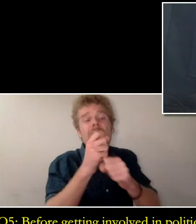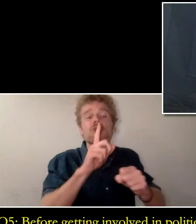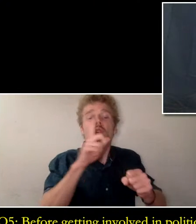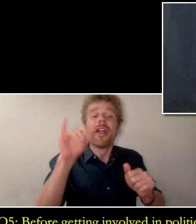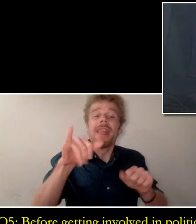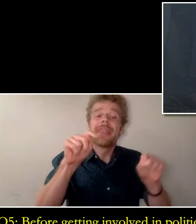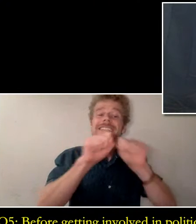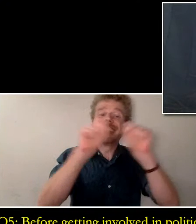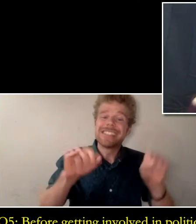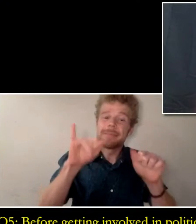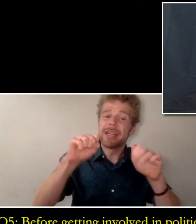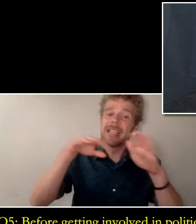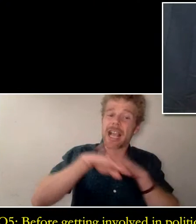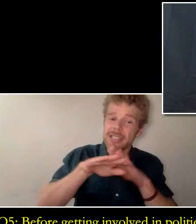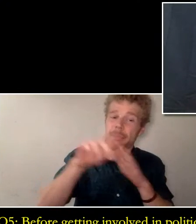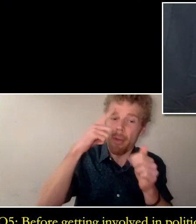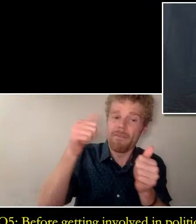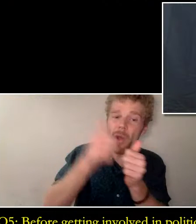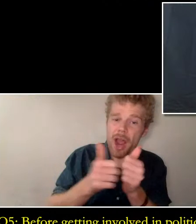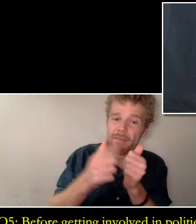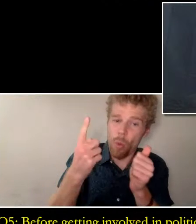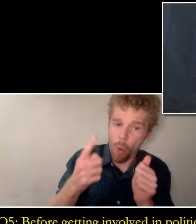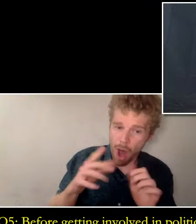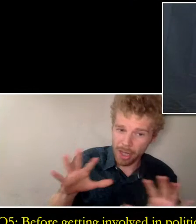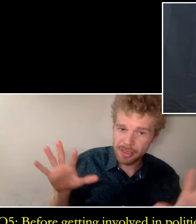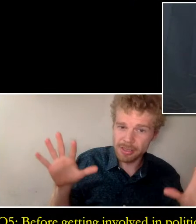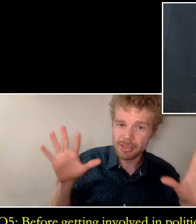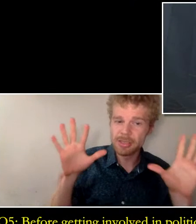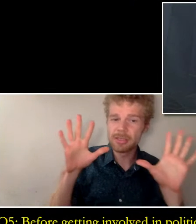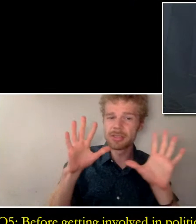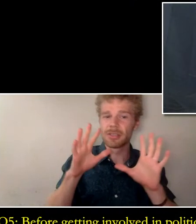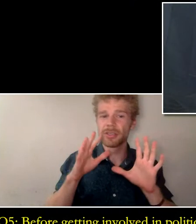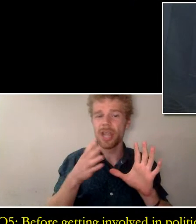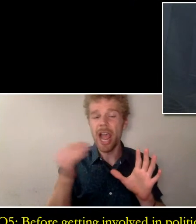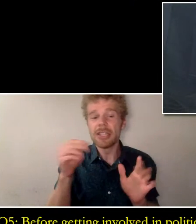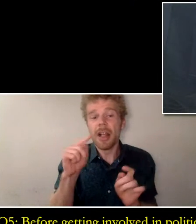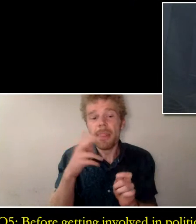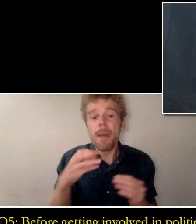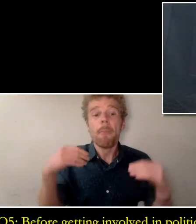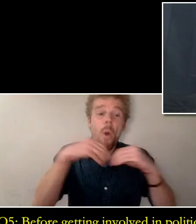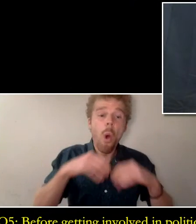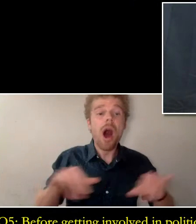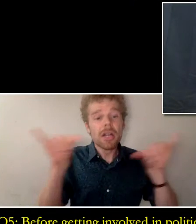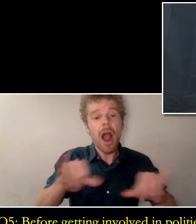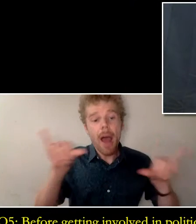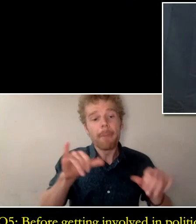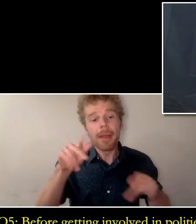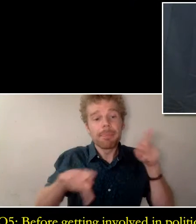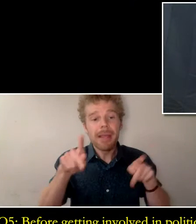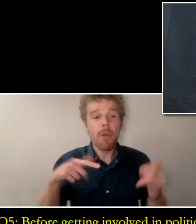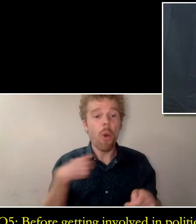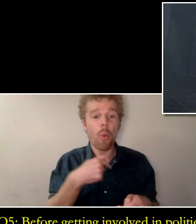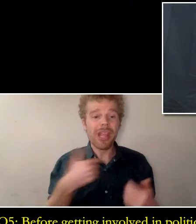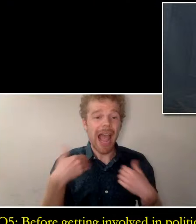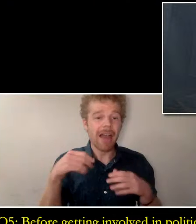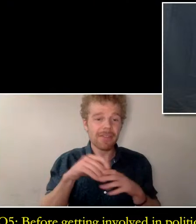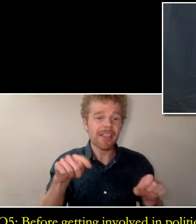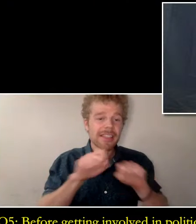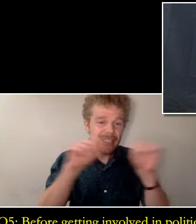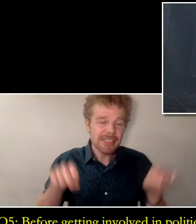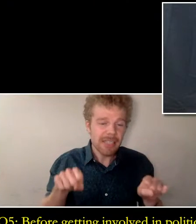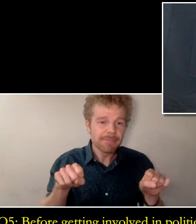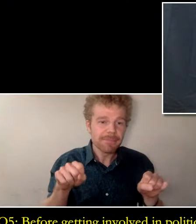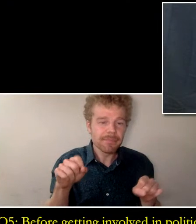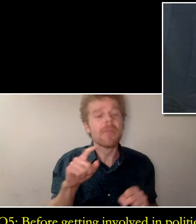not working the way it is. So let's make positive change. Yes, that is positive change. We want to make sure that the